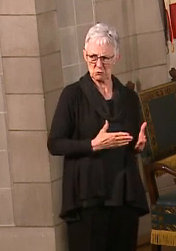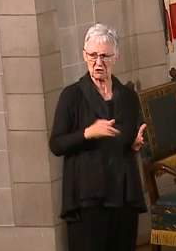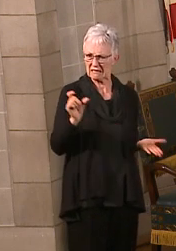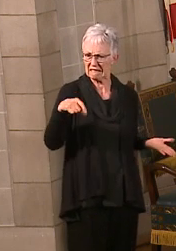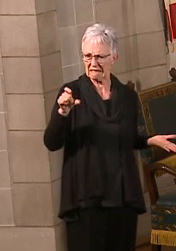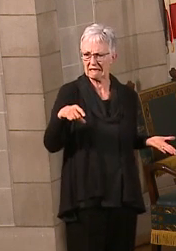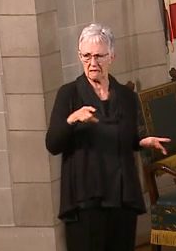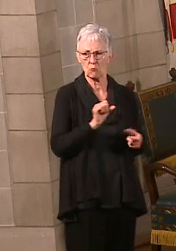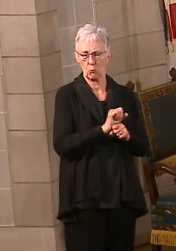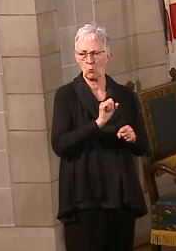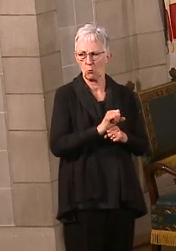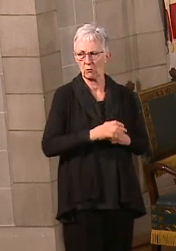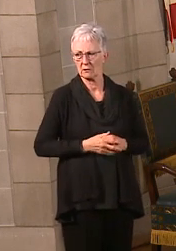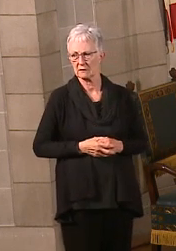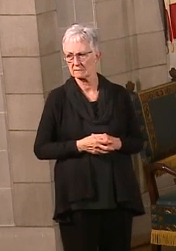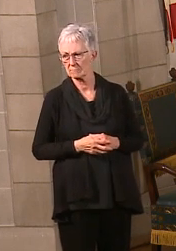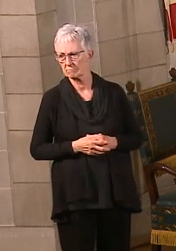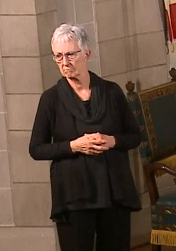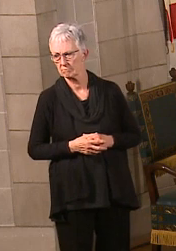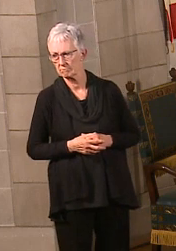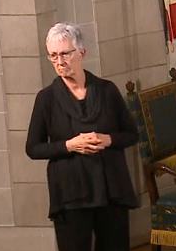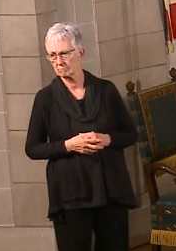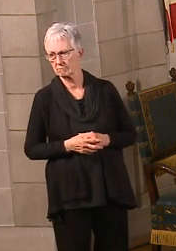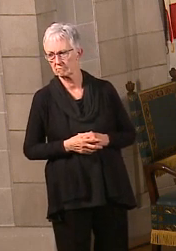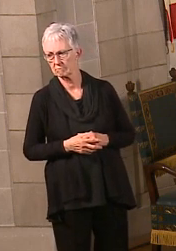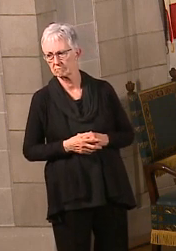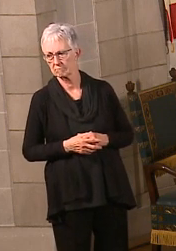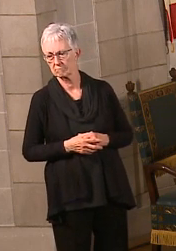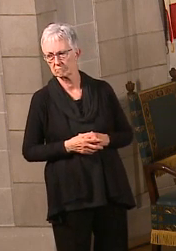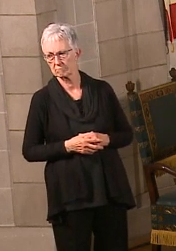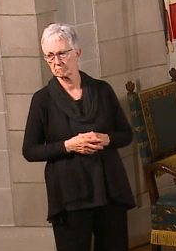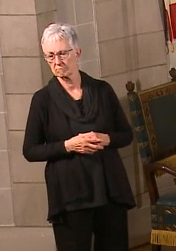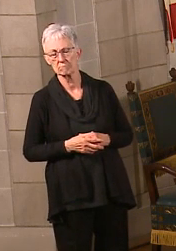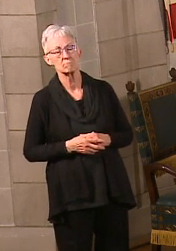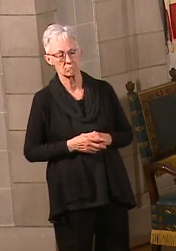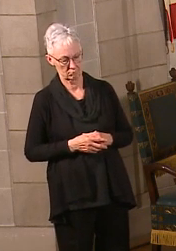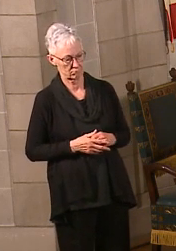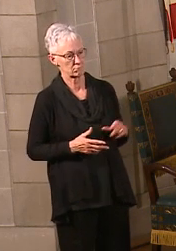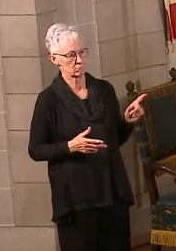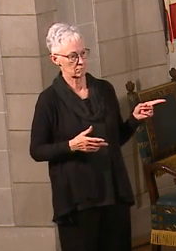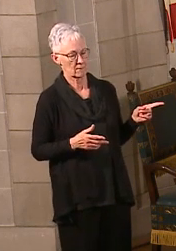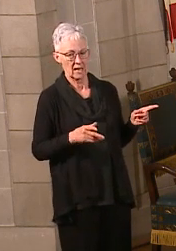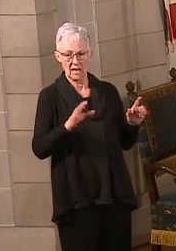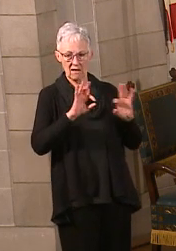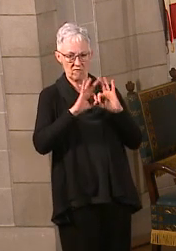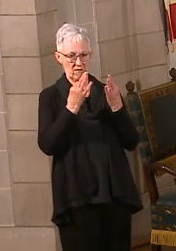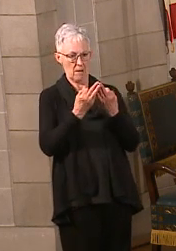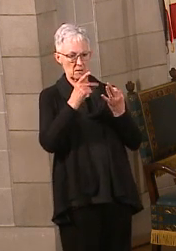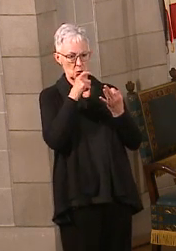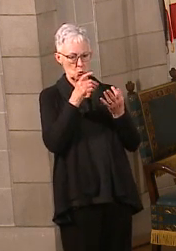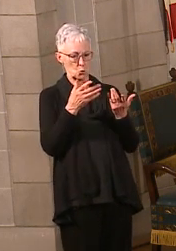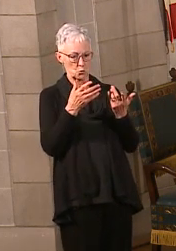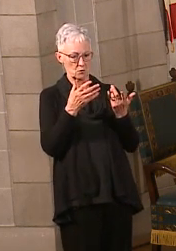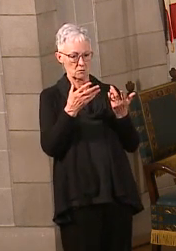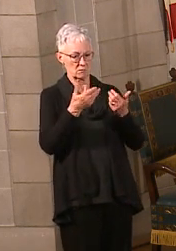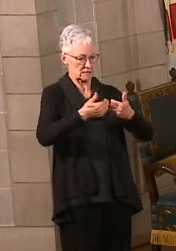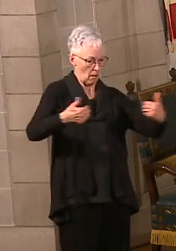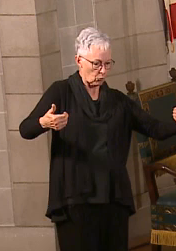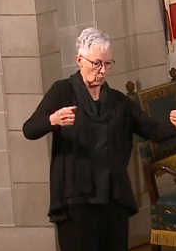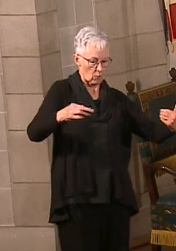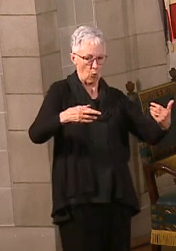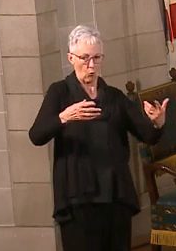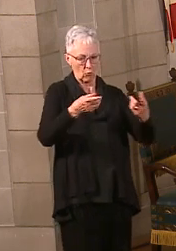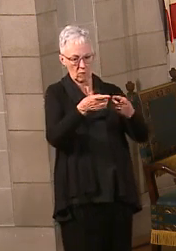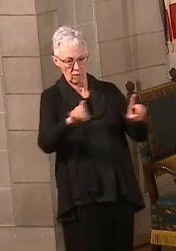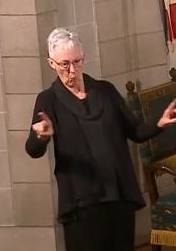kids with mom or dad switching houses on the weekends and holidays? Do we have any advice for them? So what should mixed families do with regard to the